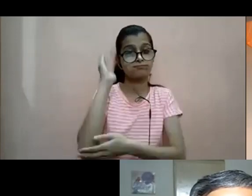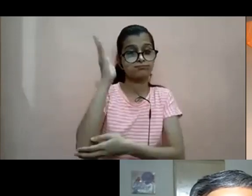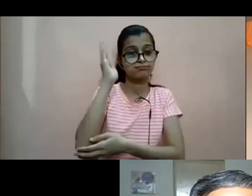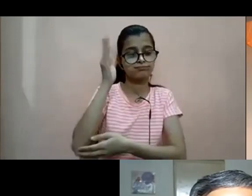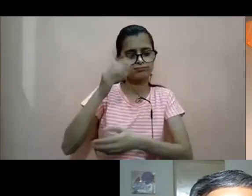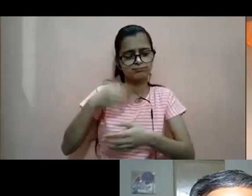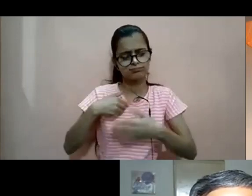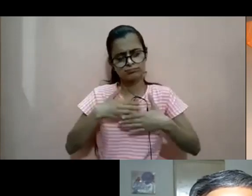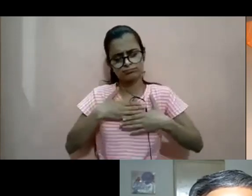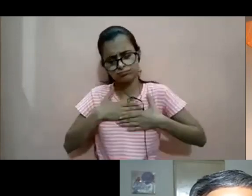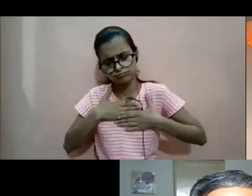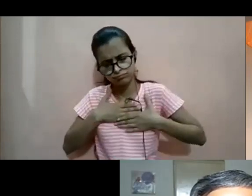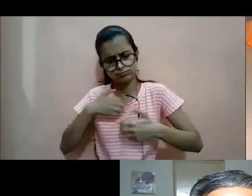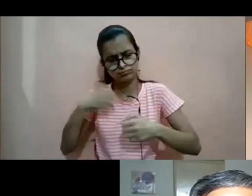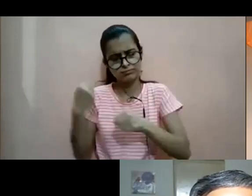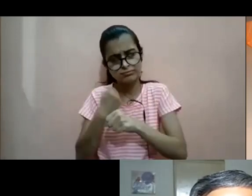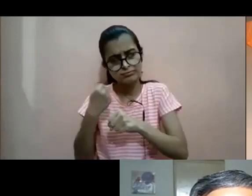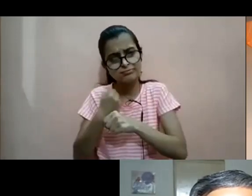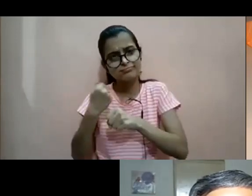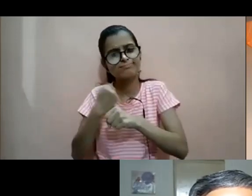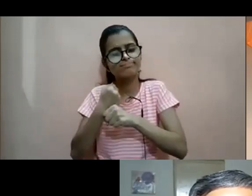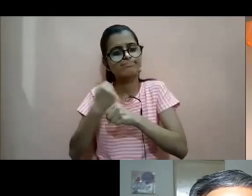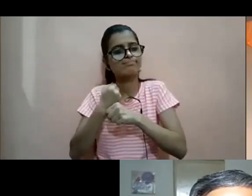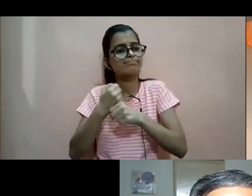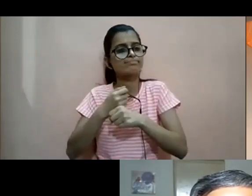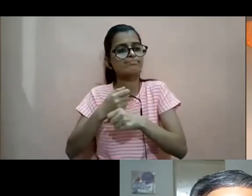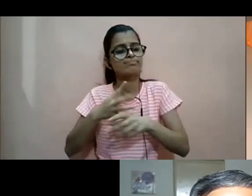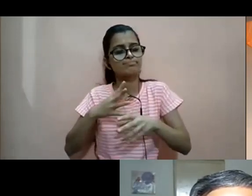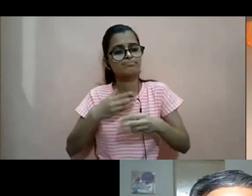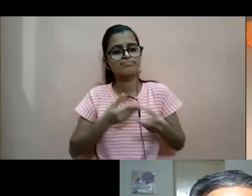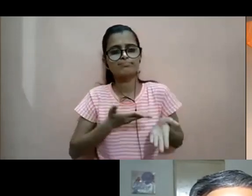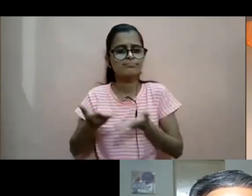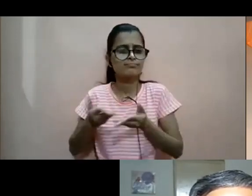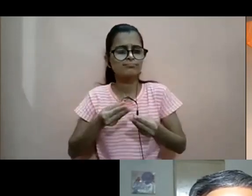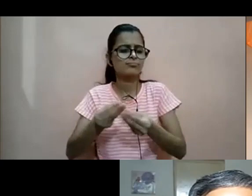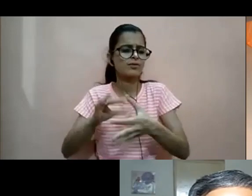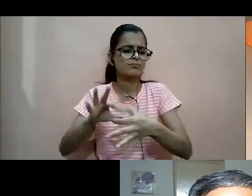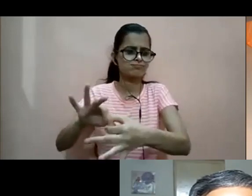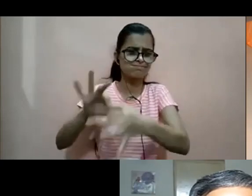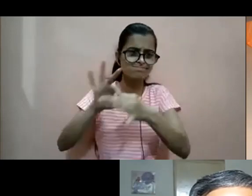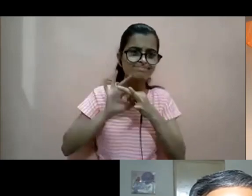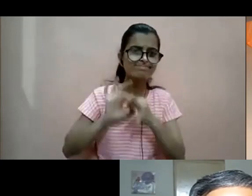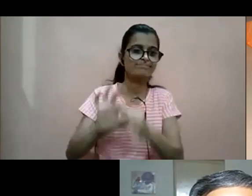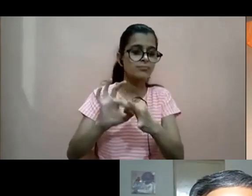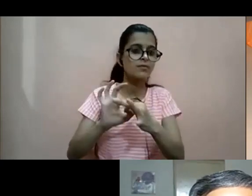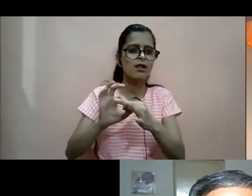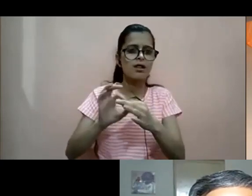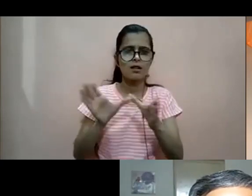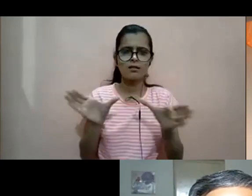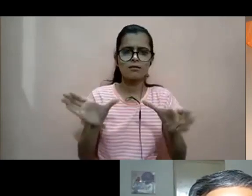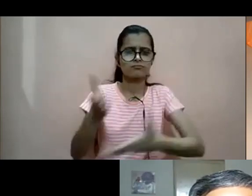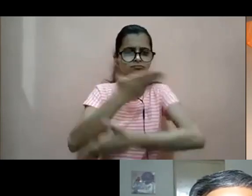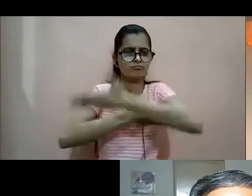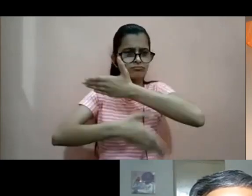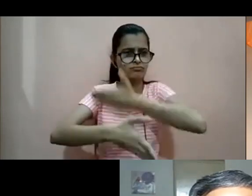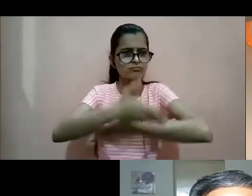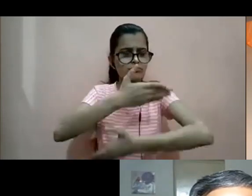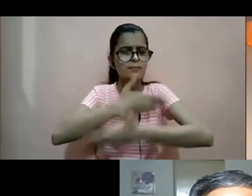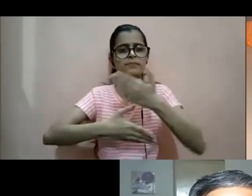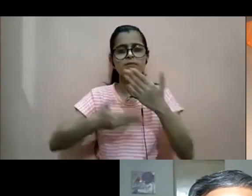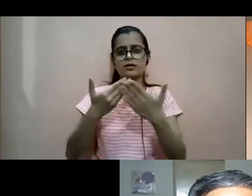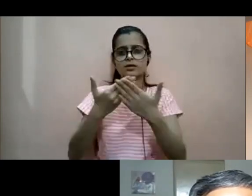immensely by trying to forge a kind of connection between disability studies